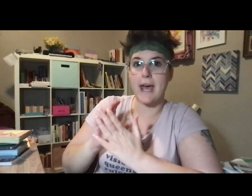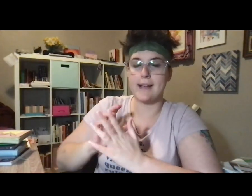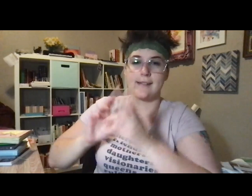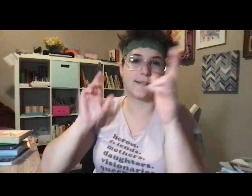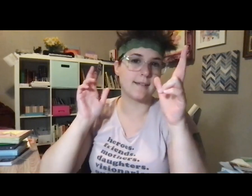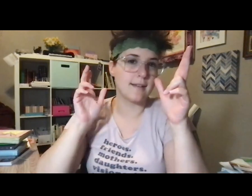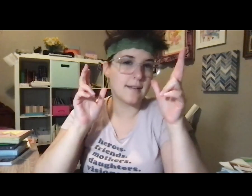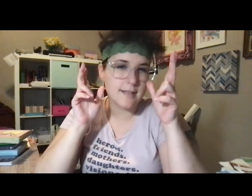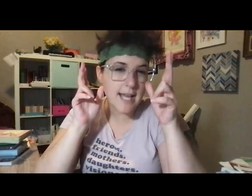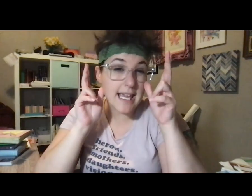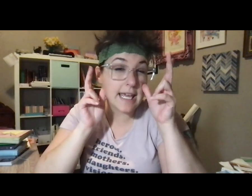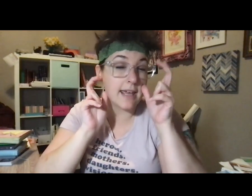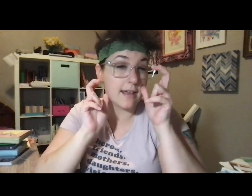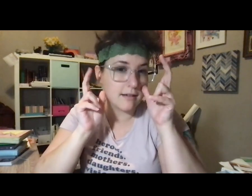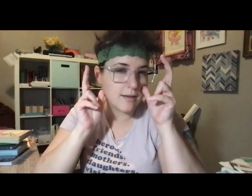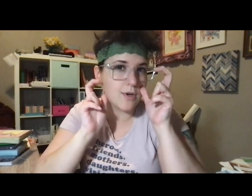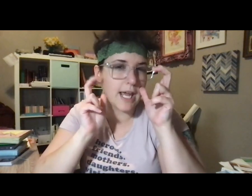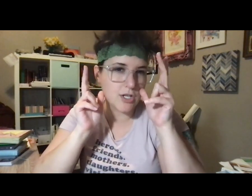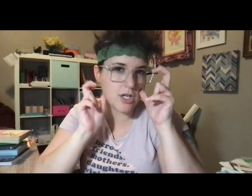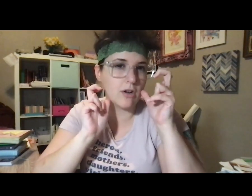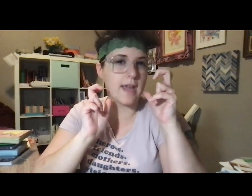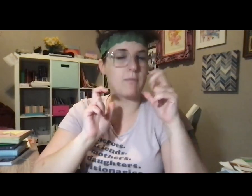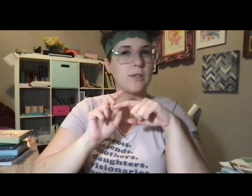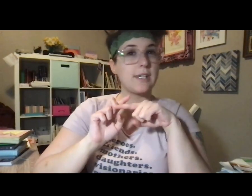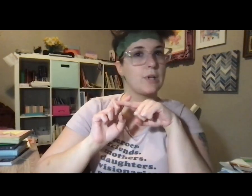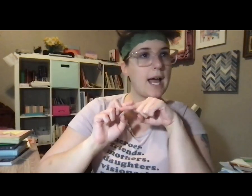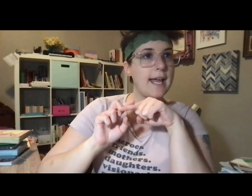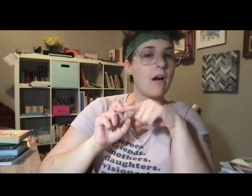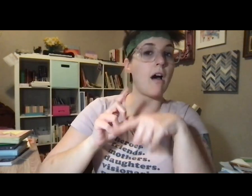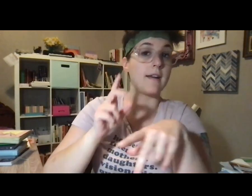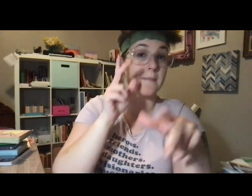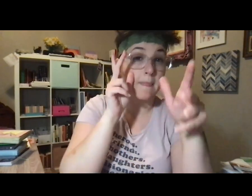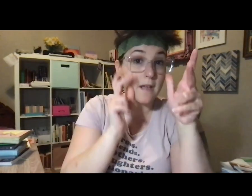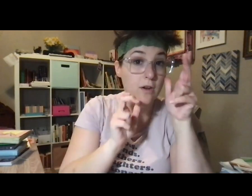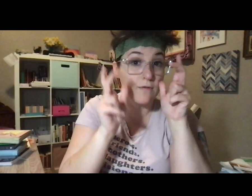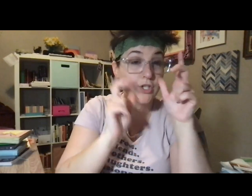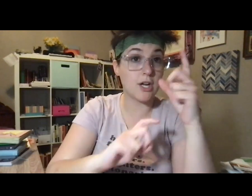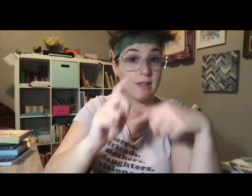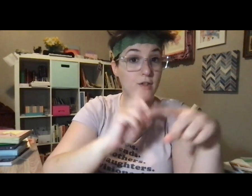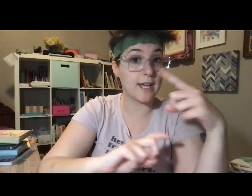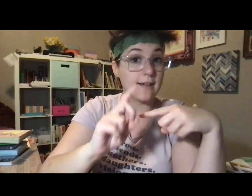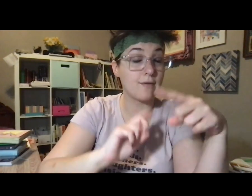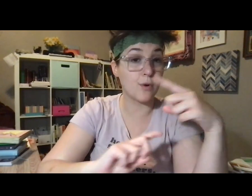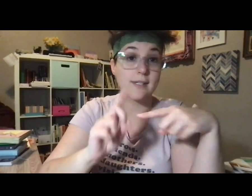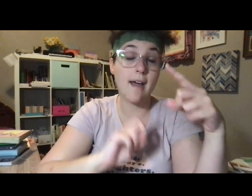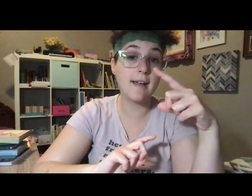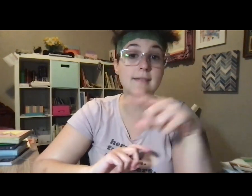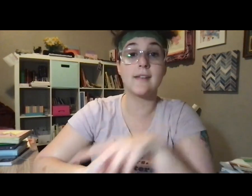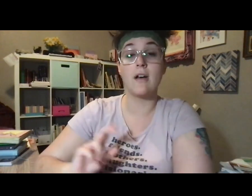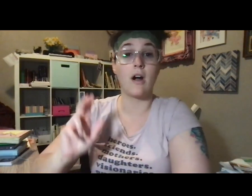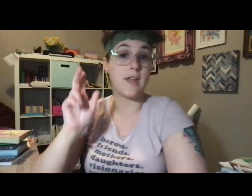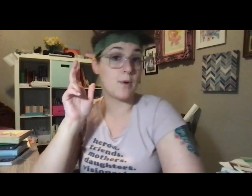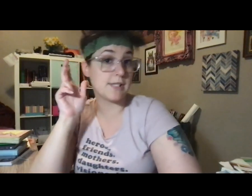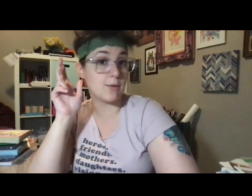students best taking in communication? Are they mostly relying on visually, are they looking for